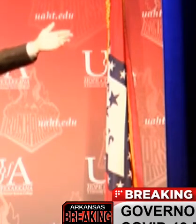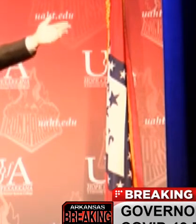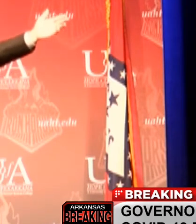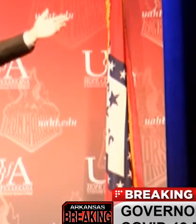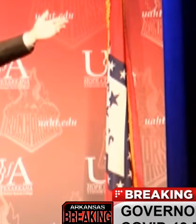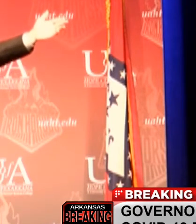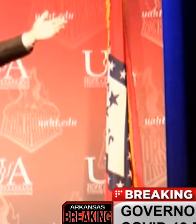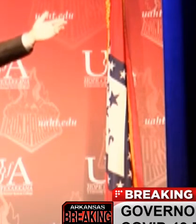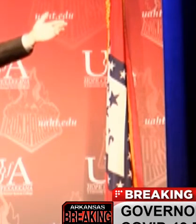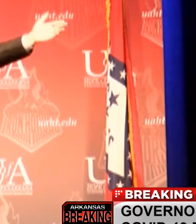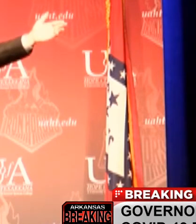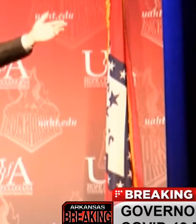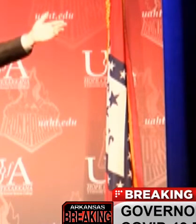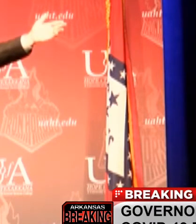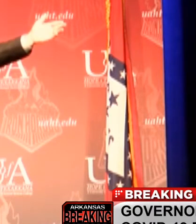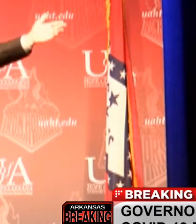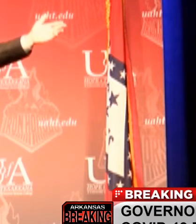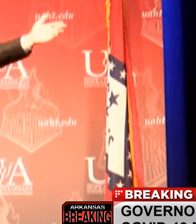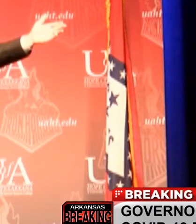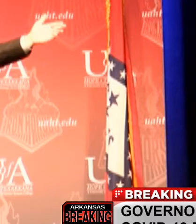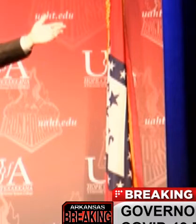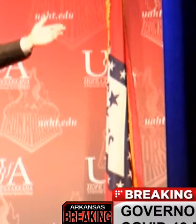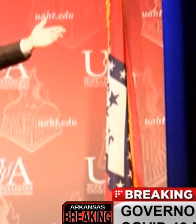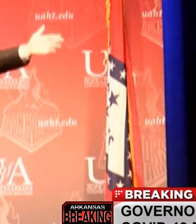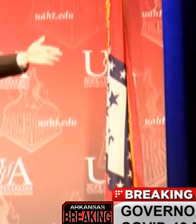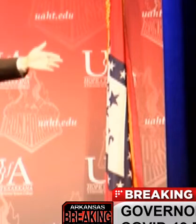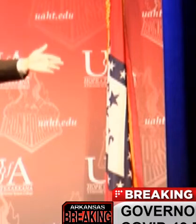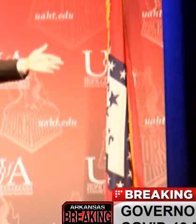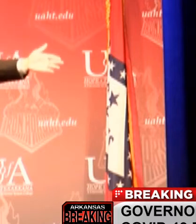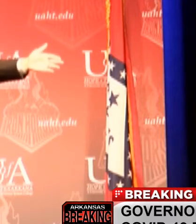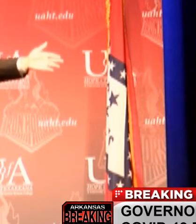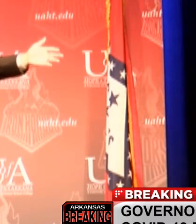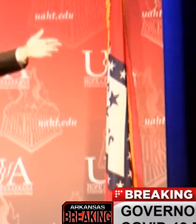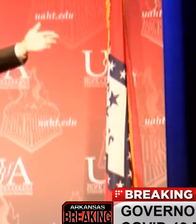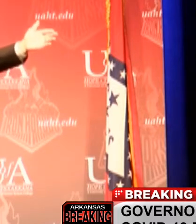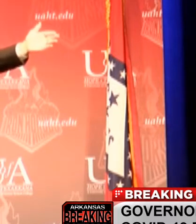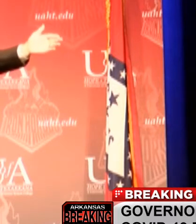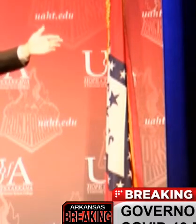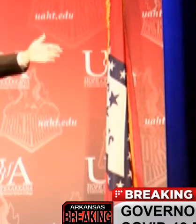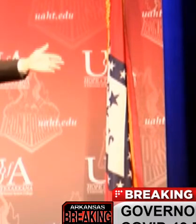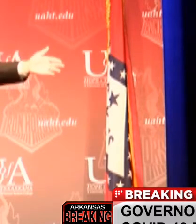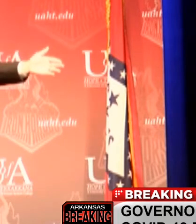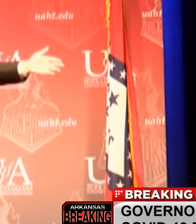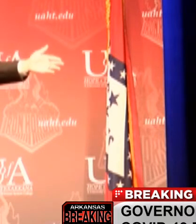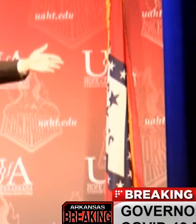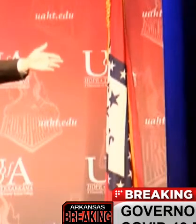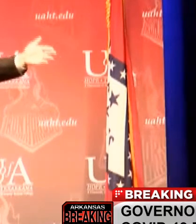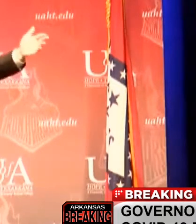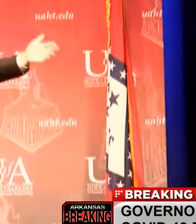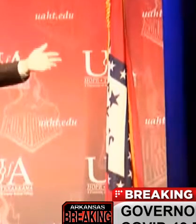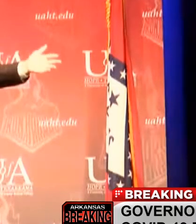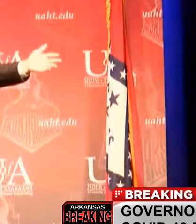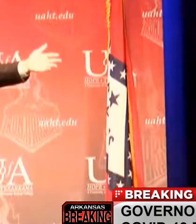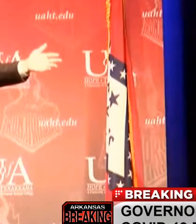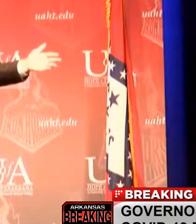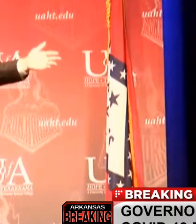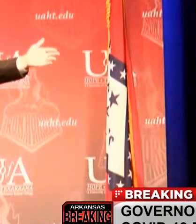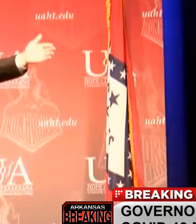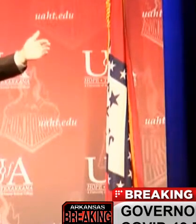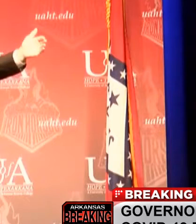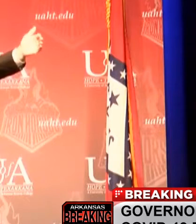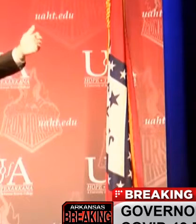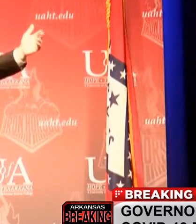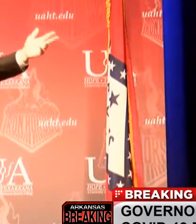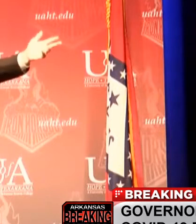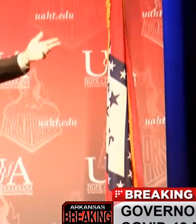students, 5.0 growth rate. Our college age has been reduced, which is good news,